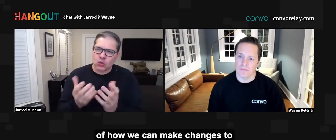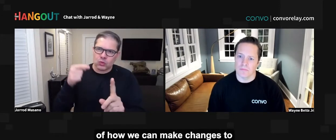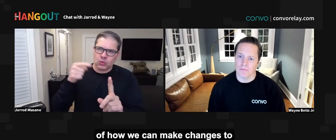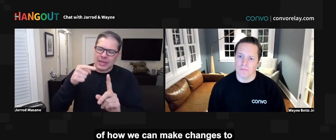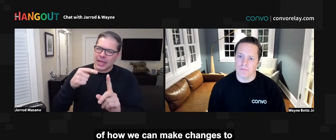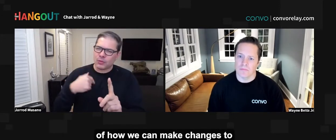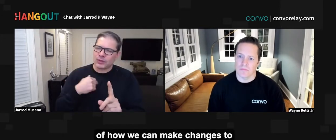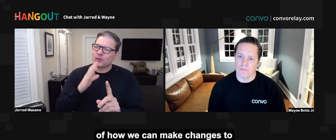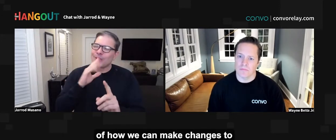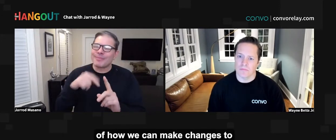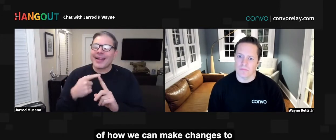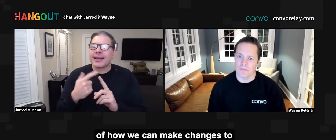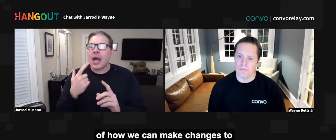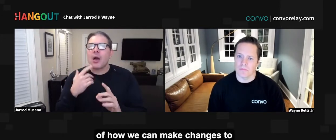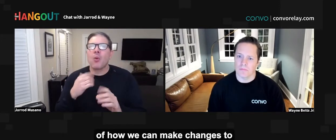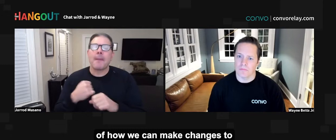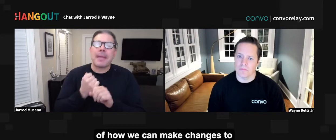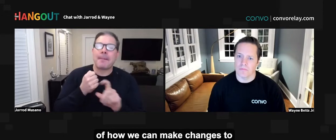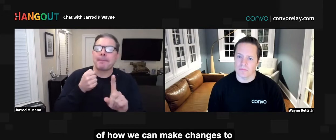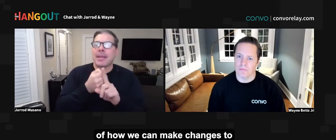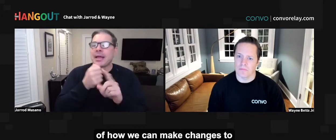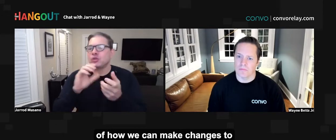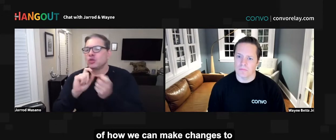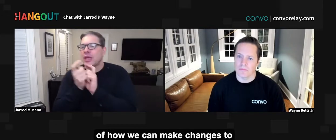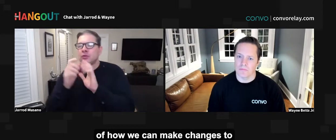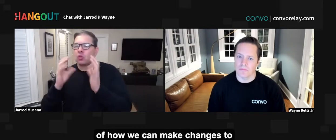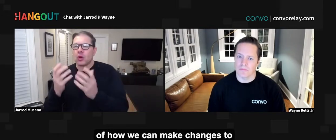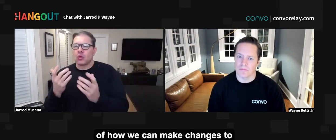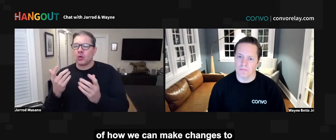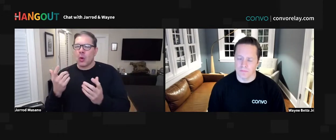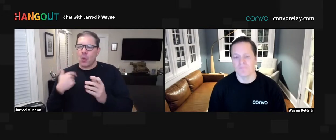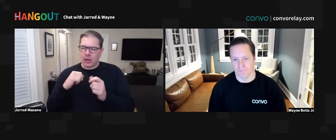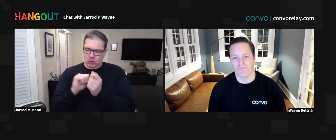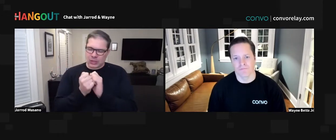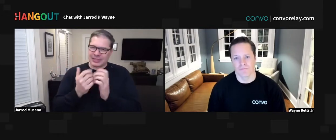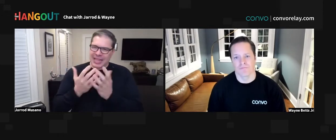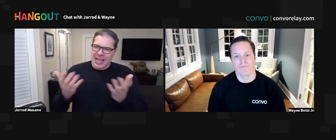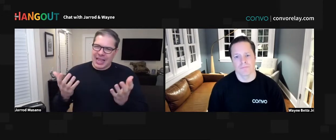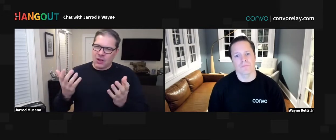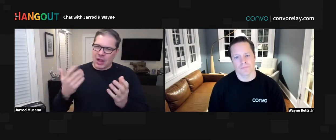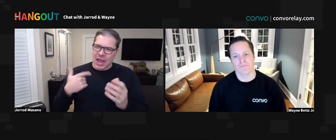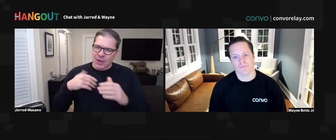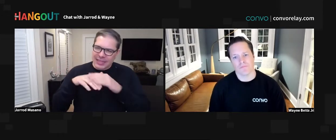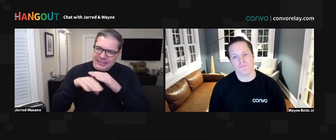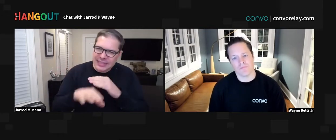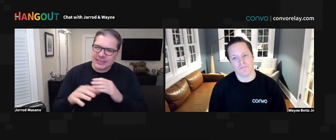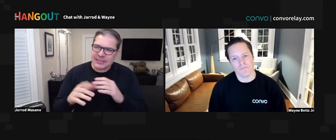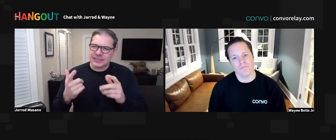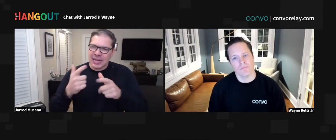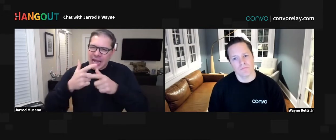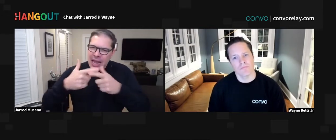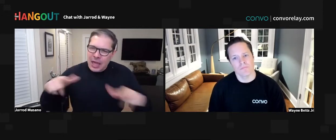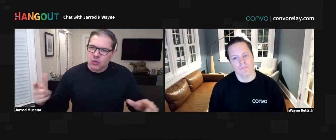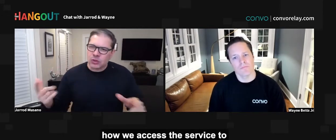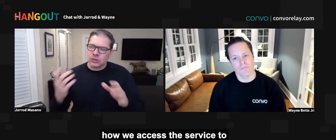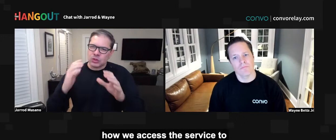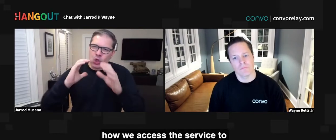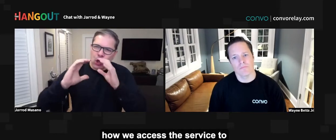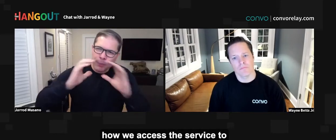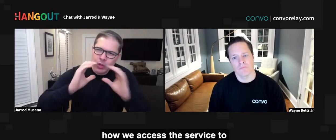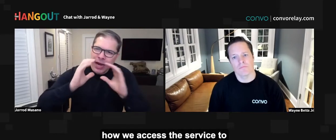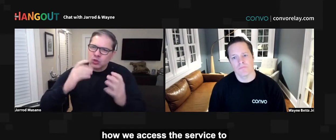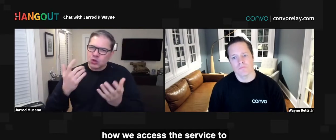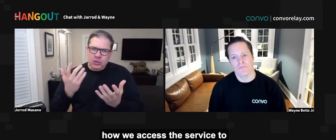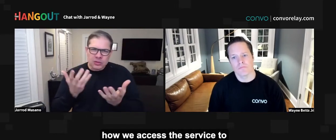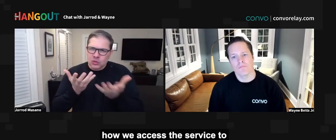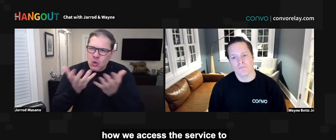the vision of how we can make changes to really impact the industry. We wanted to change how